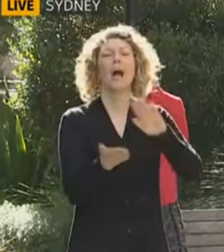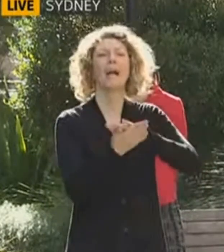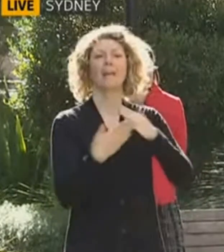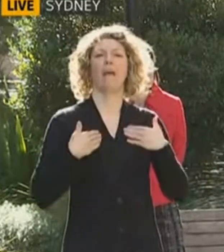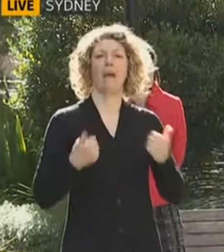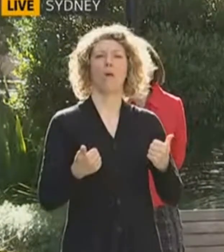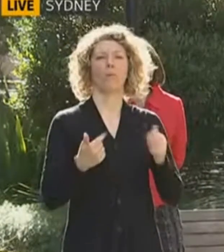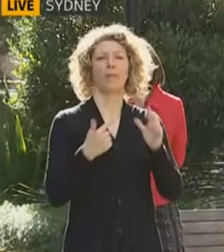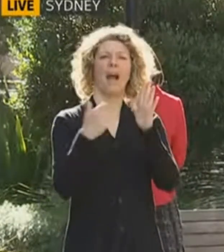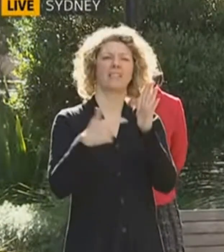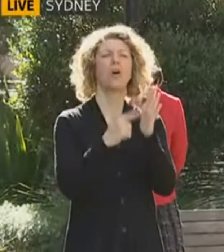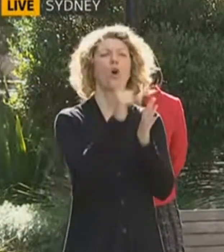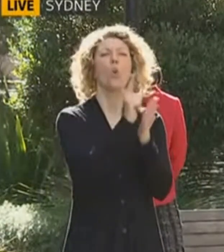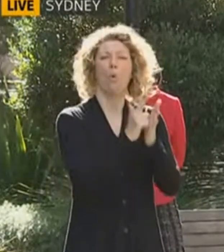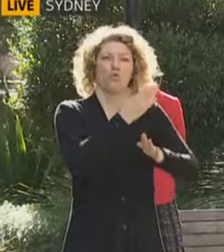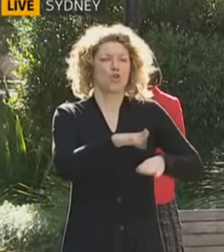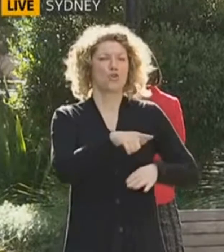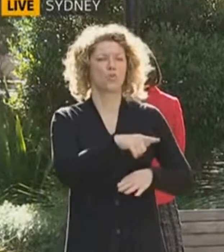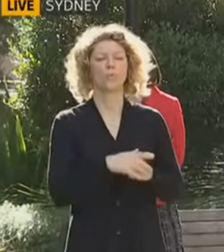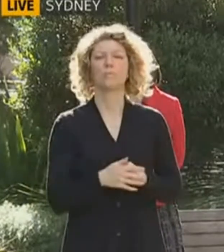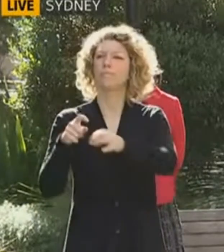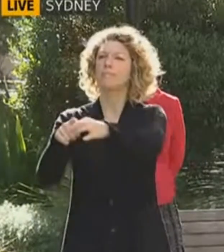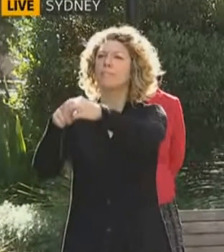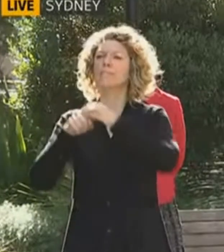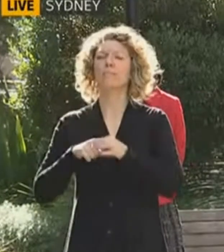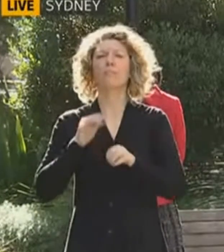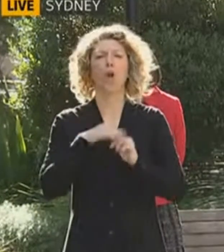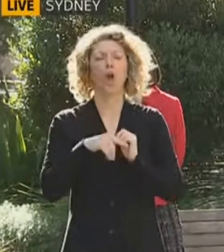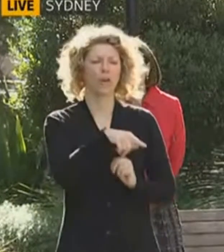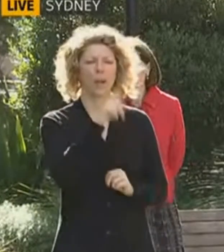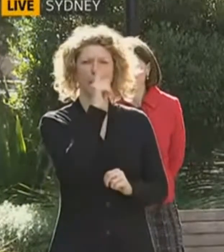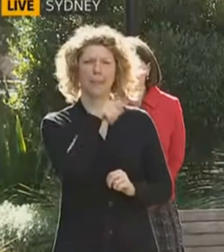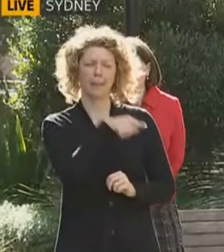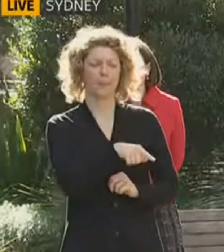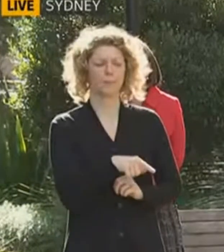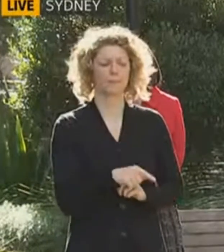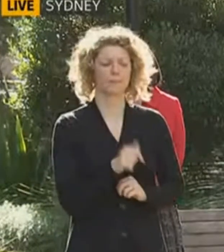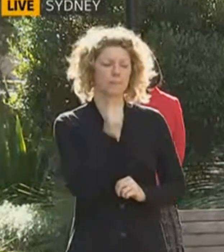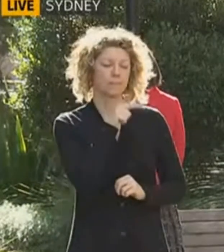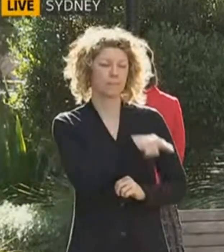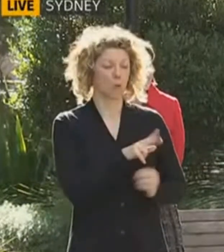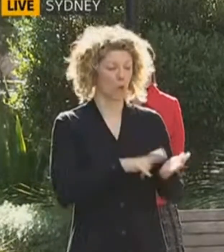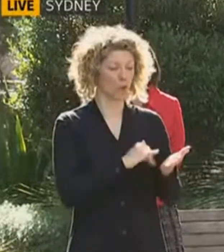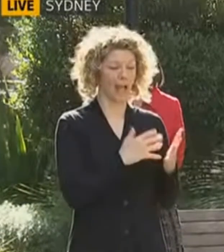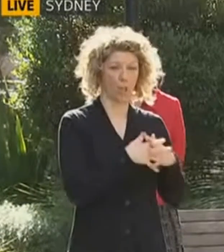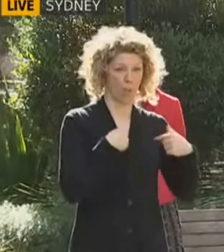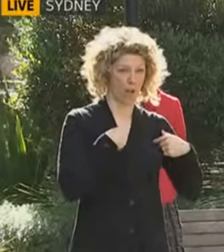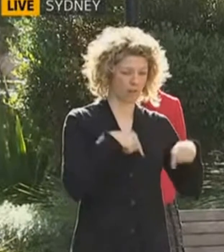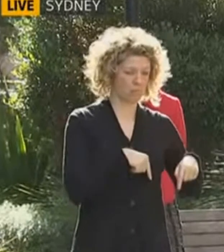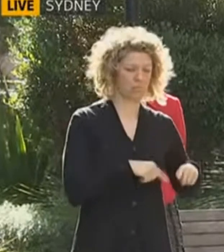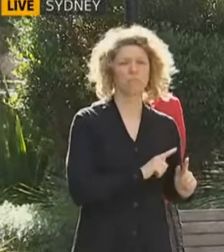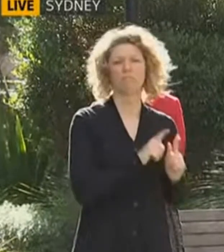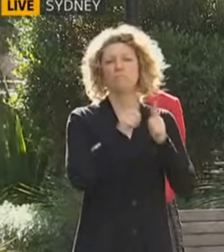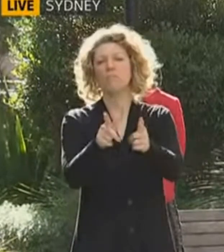Health Act, yes. Just on the requirement to self-isolate, at the moment, anyone from New South Wales who's returning from Victoria who's